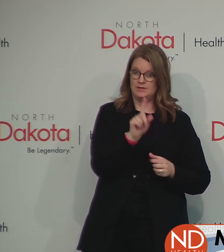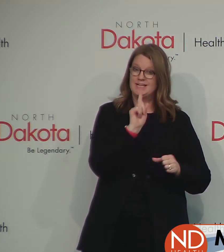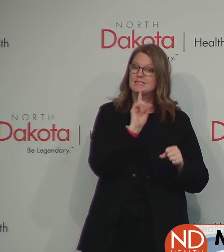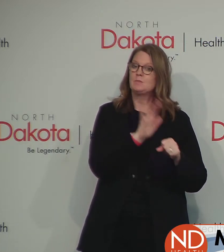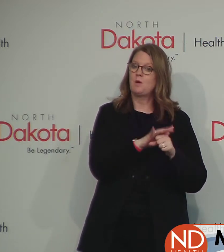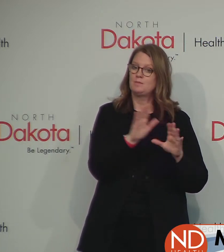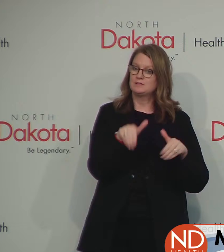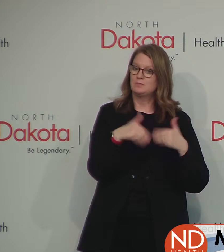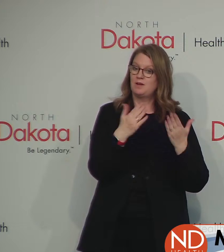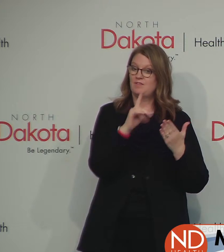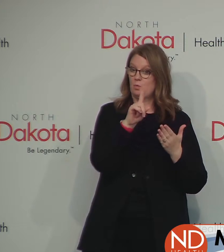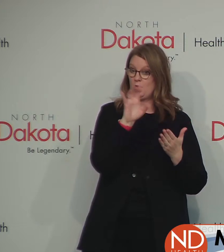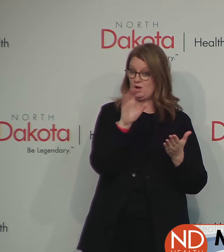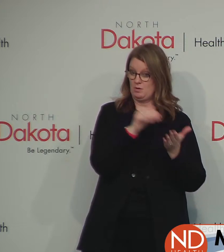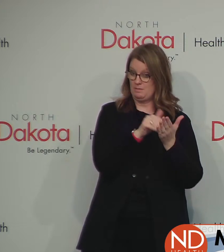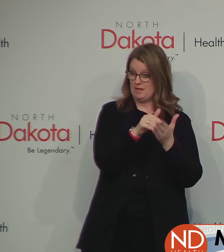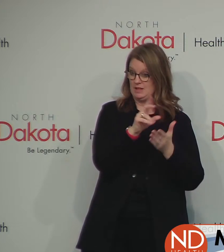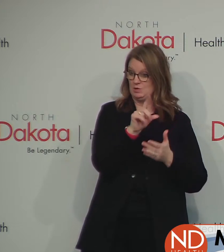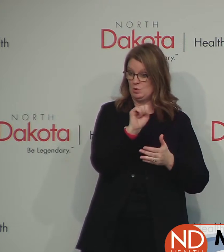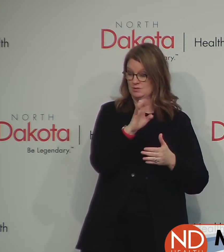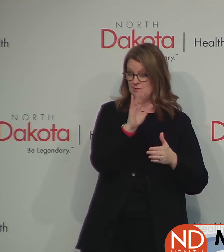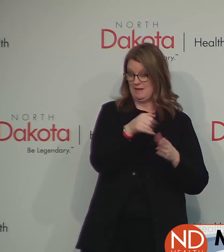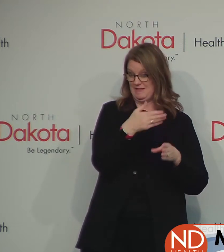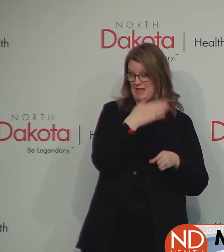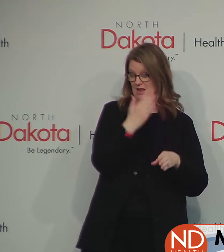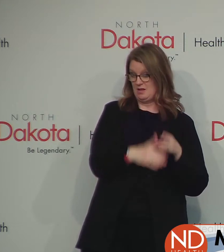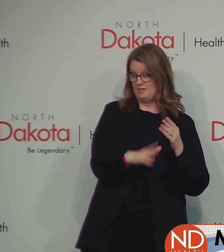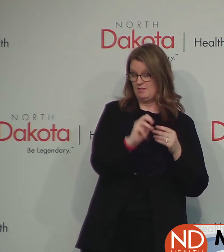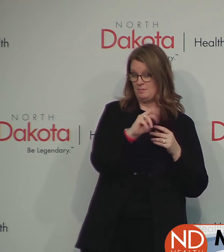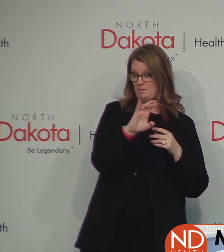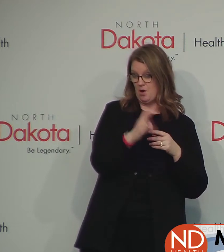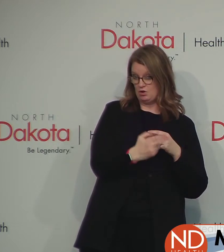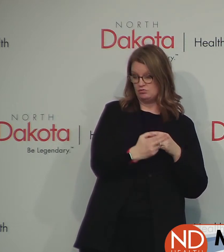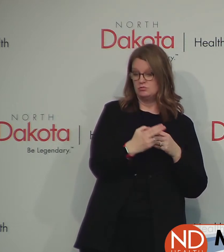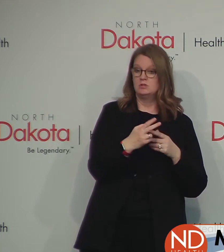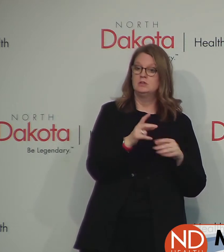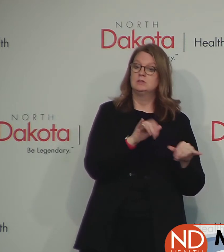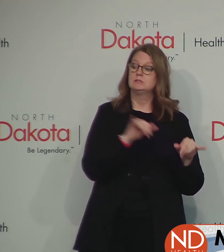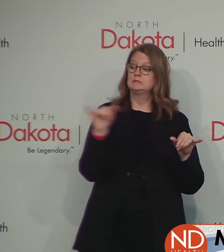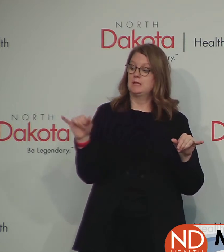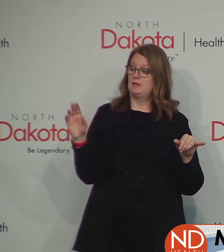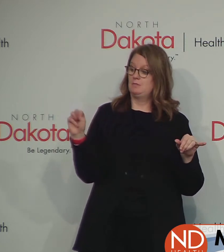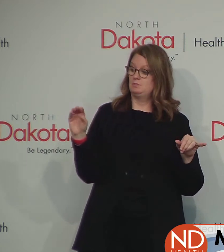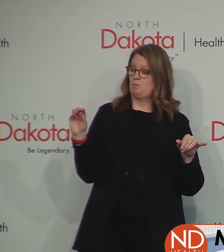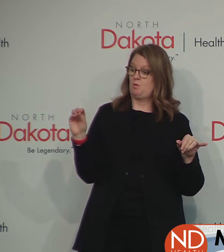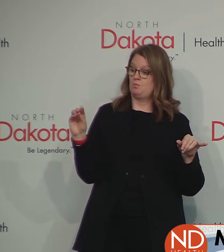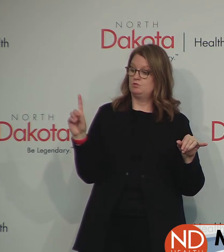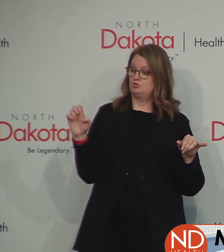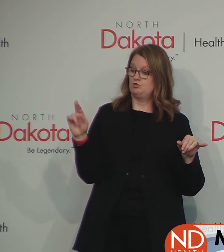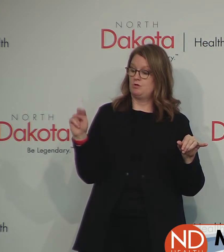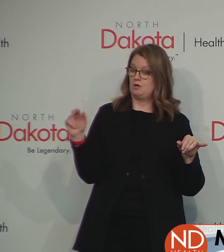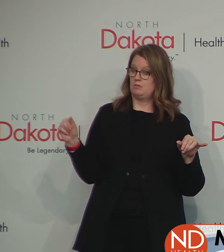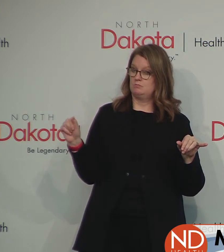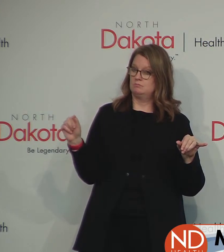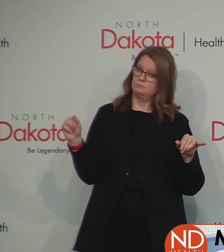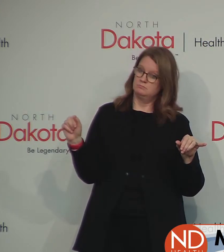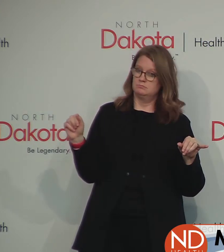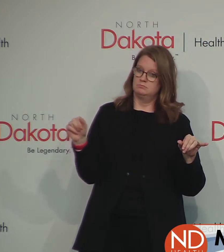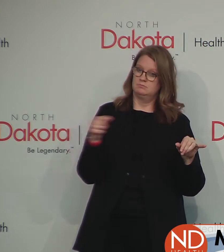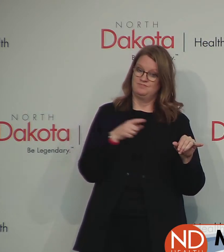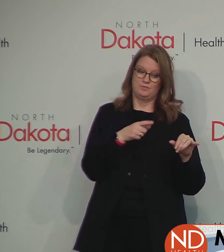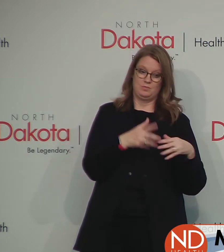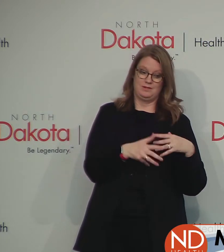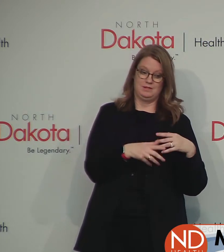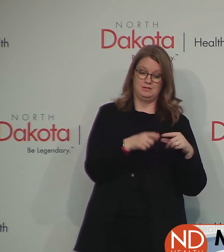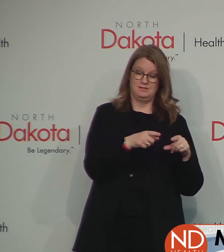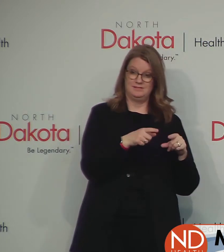to deliver 100 million doses by the end of March, and as have Moderna. I think with this extra